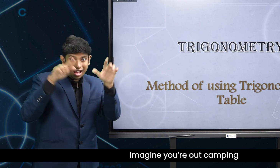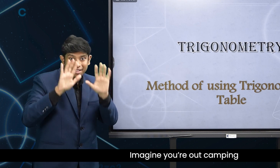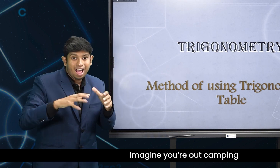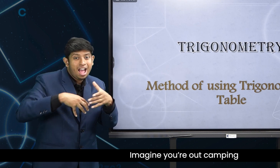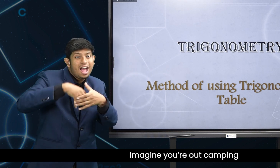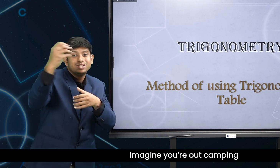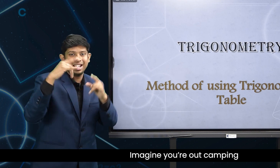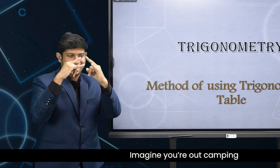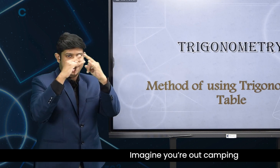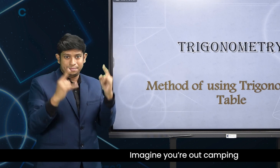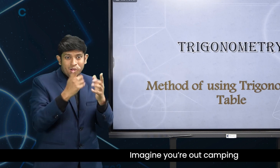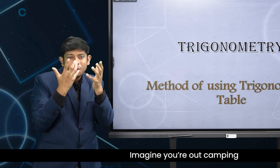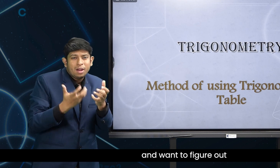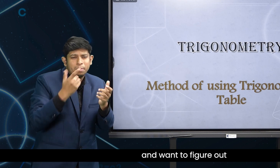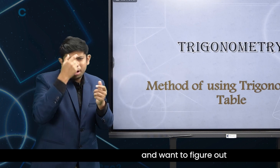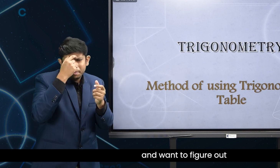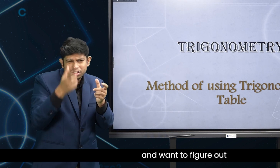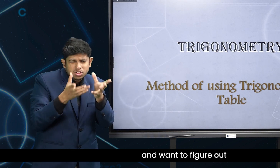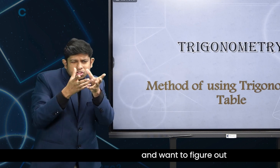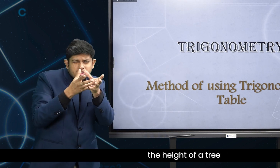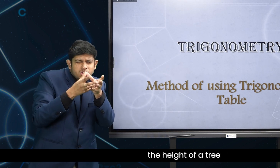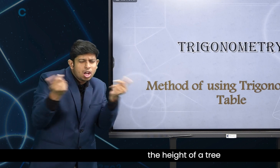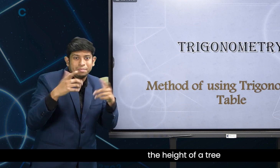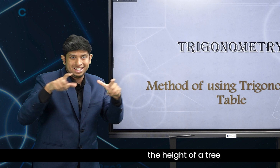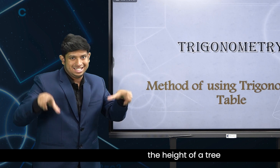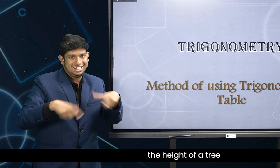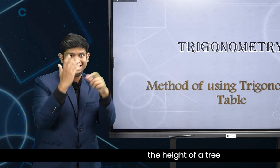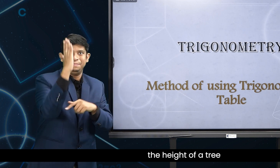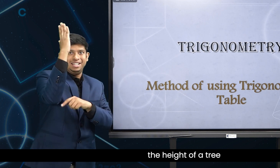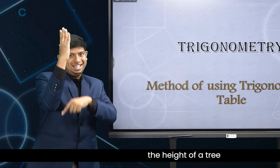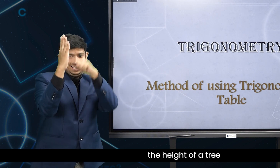Imagine you are out camping and want to figure out the height of a tree.